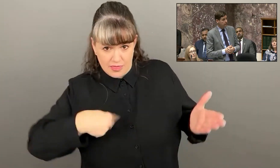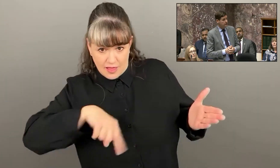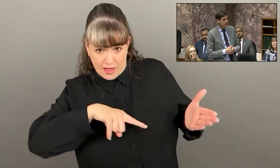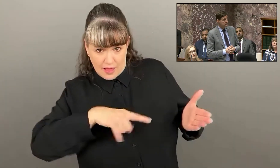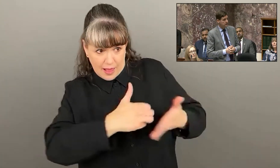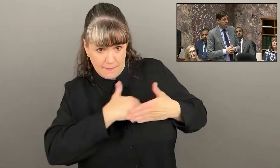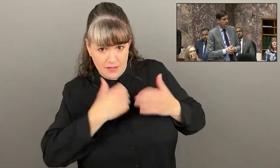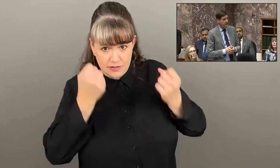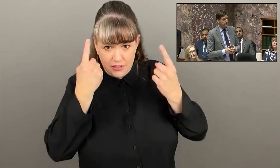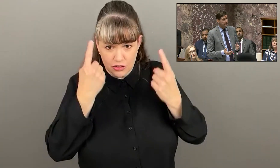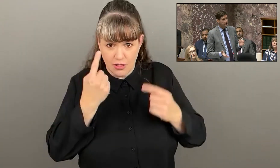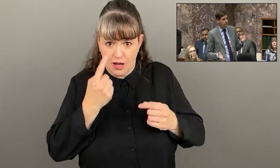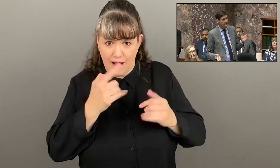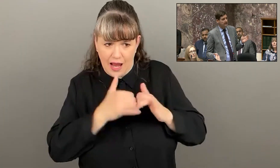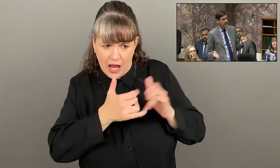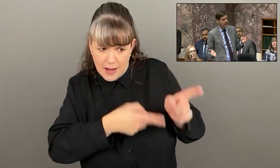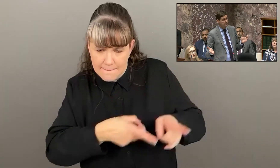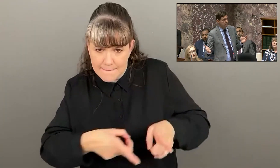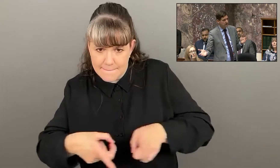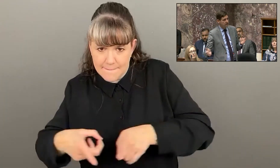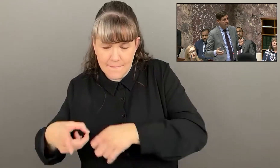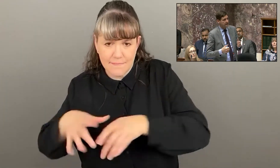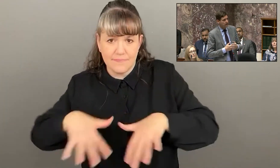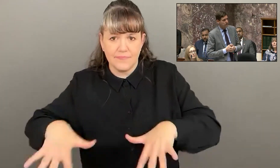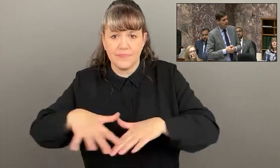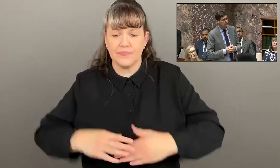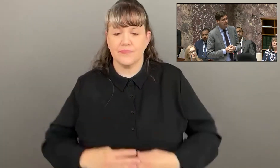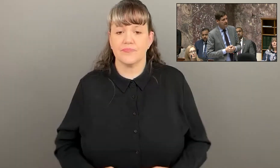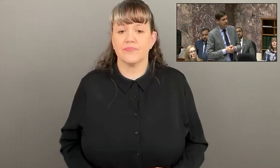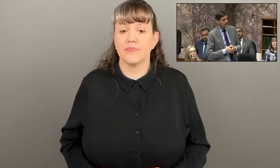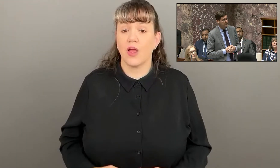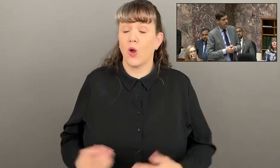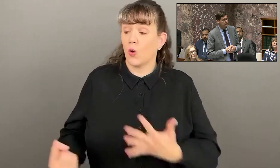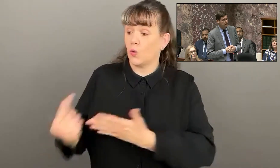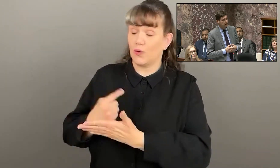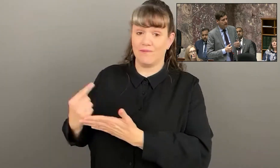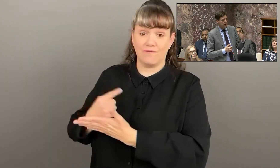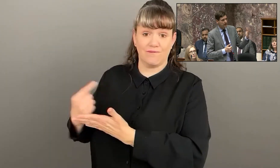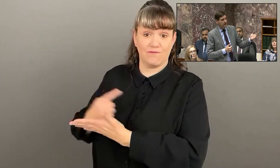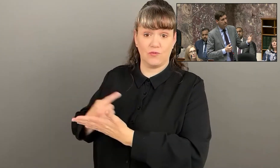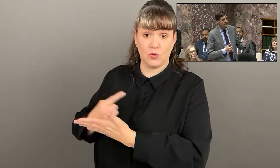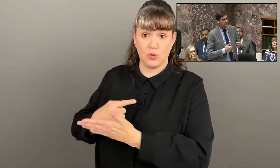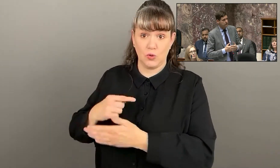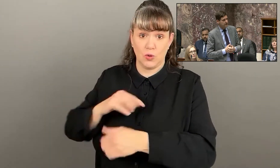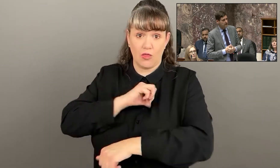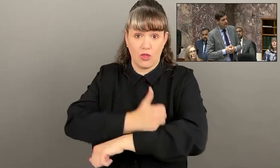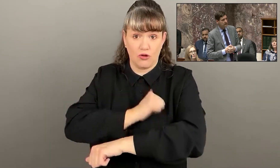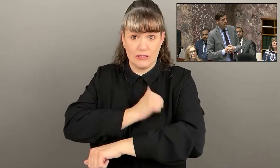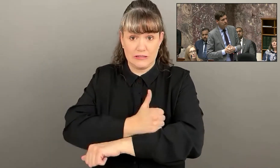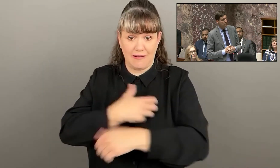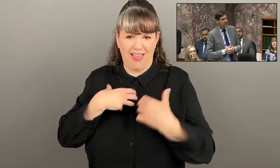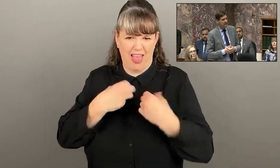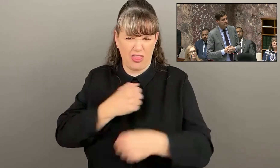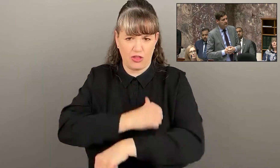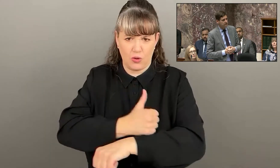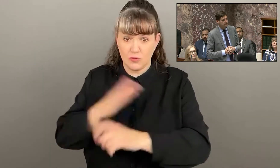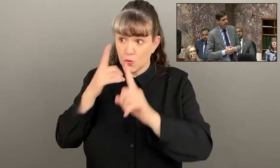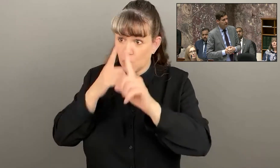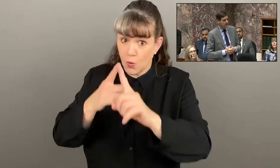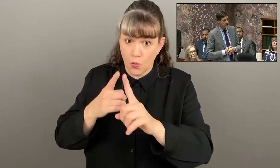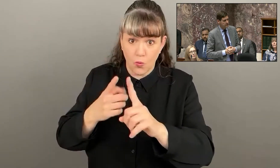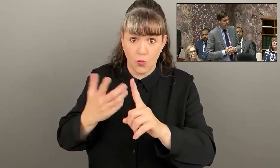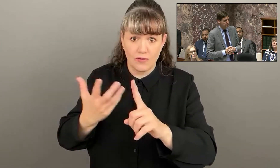health authorities is around shrinking the gap between frontline health workers that have information and the government so we can deliver a more